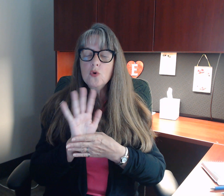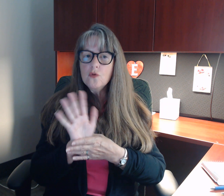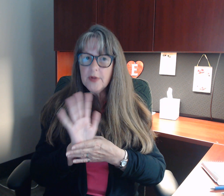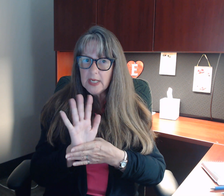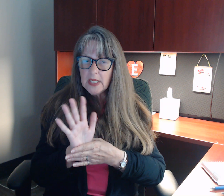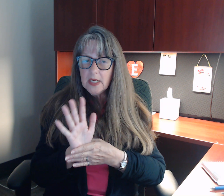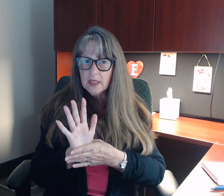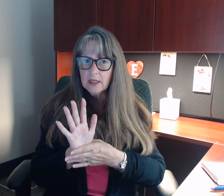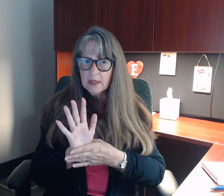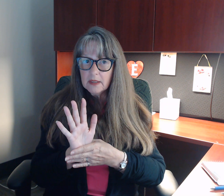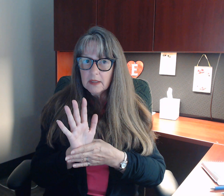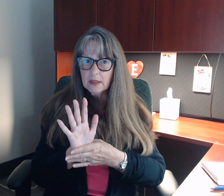movie,